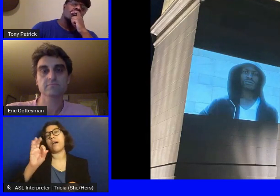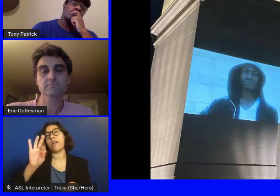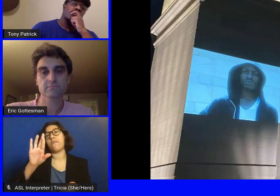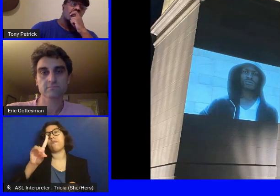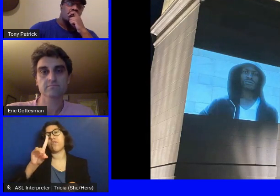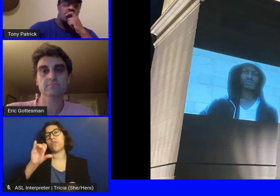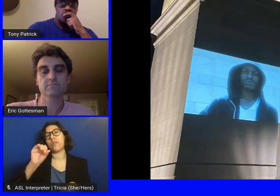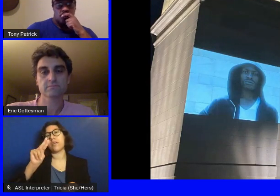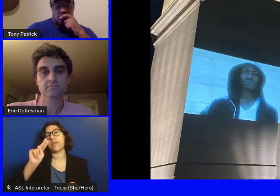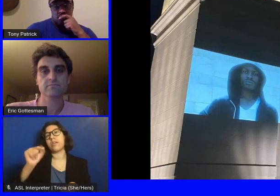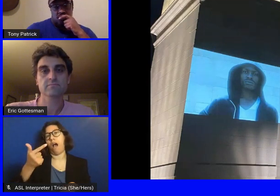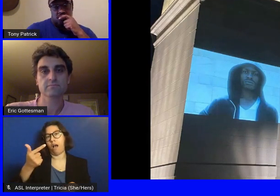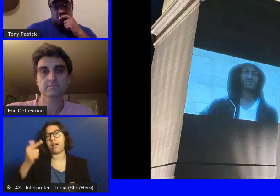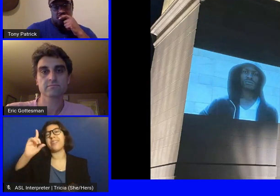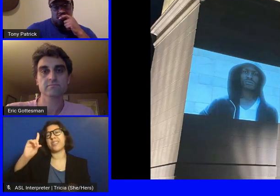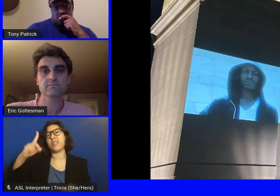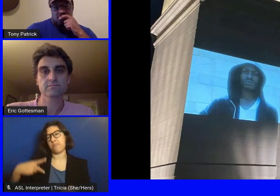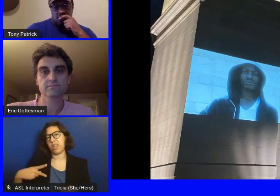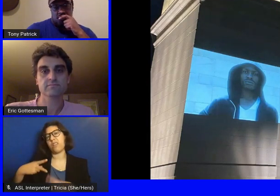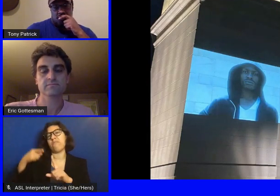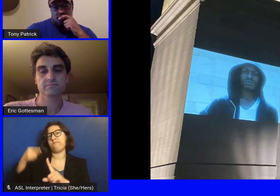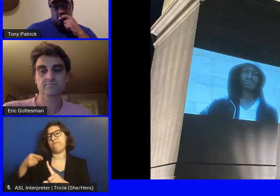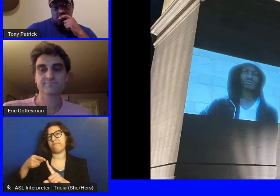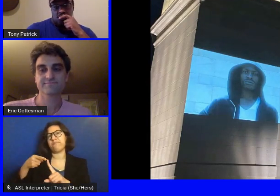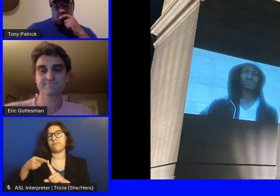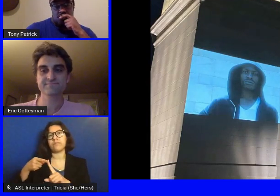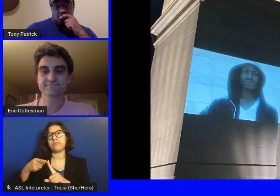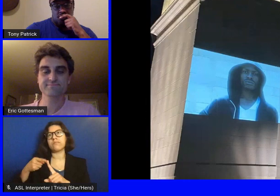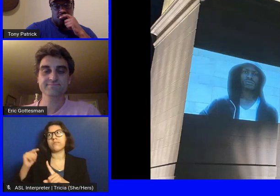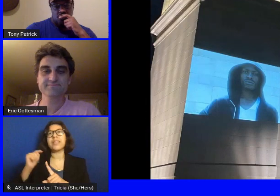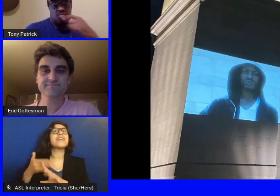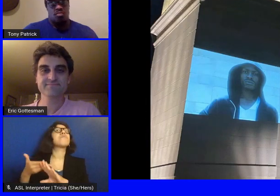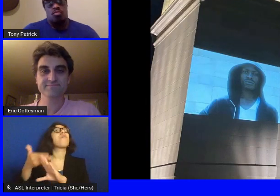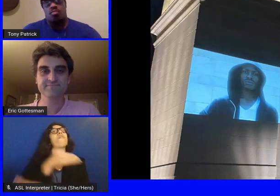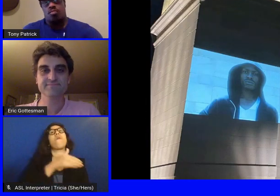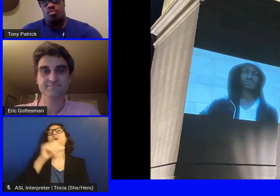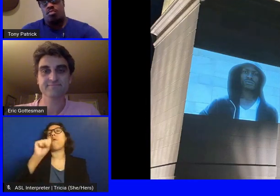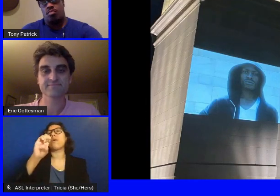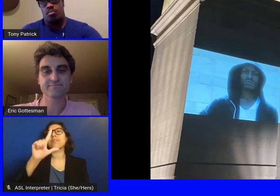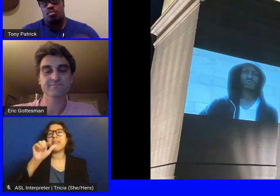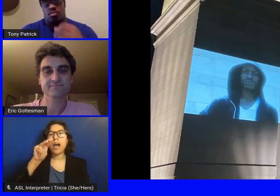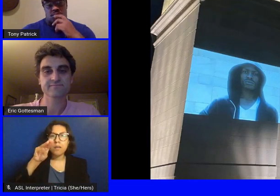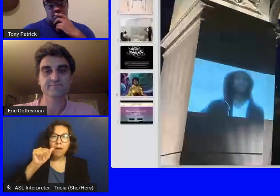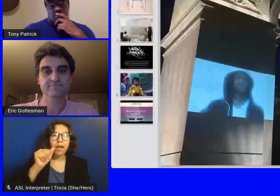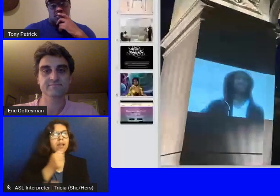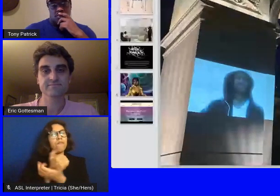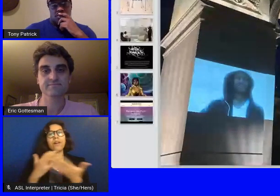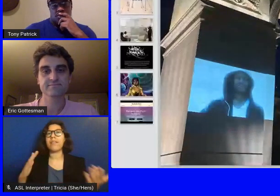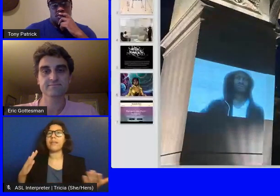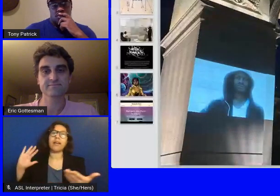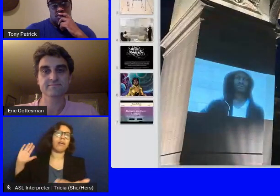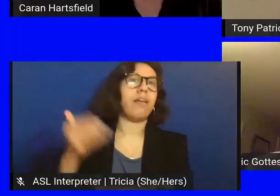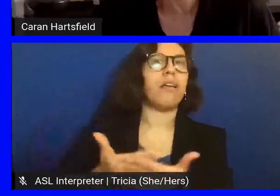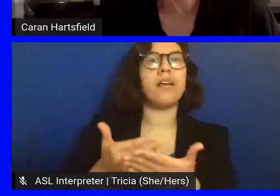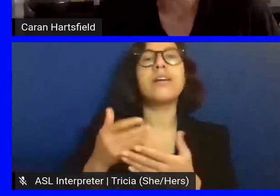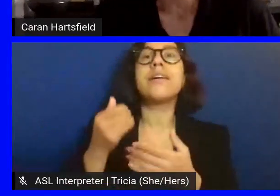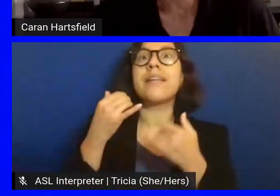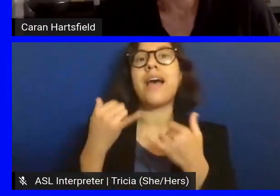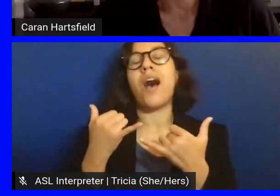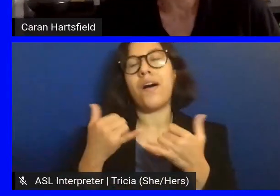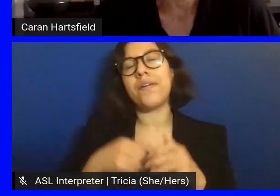DP, who's done, this predates the Selma and The Arrival and all the big things that he's done